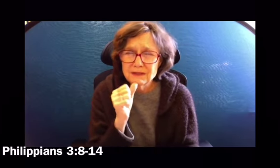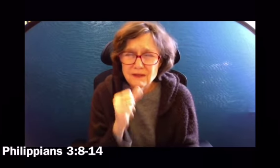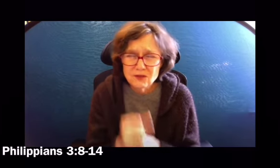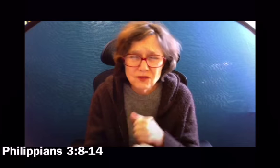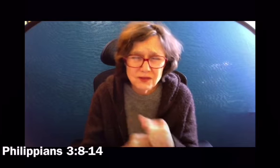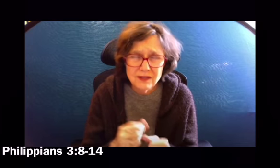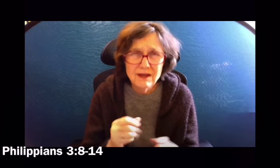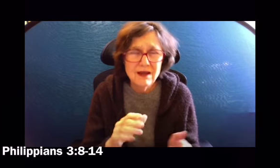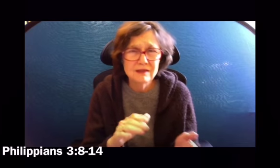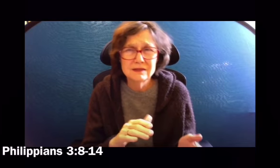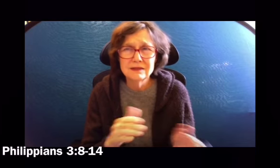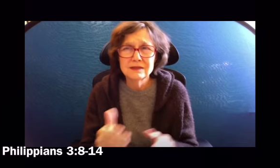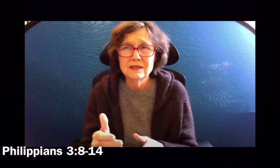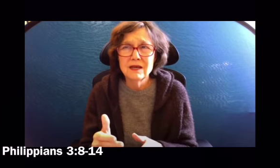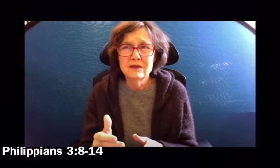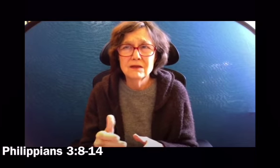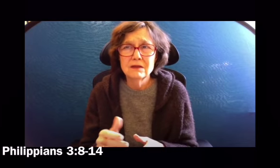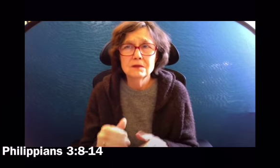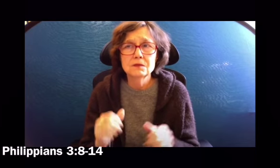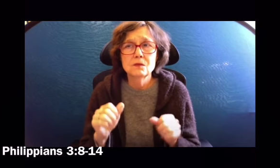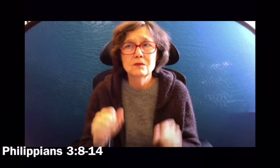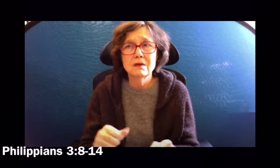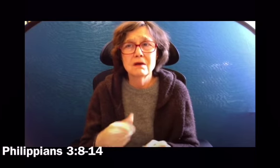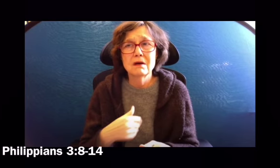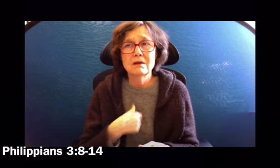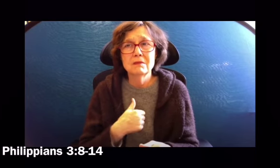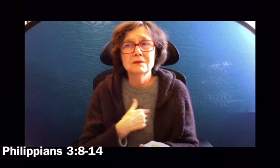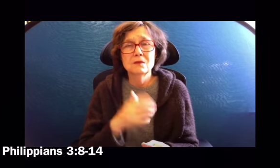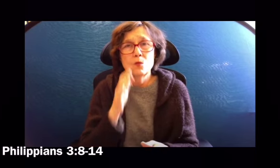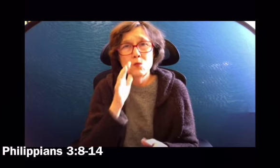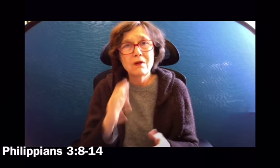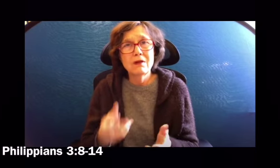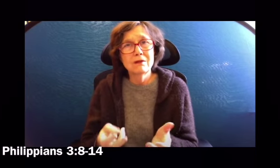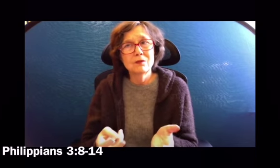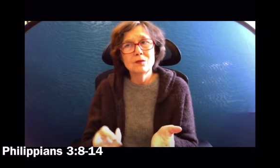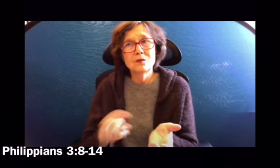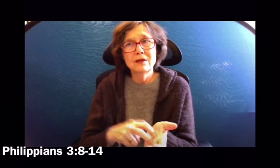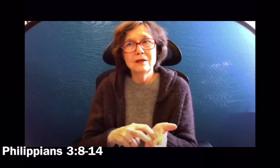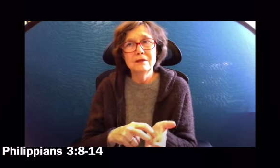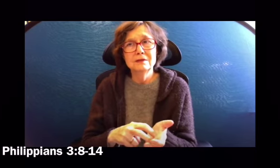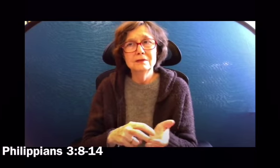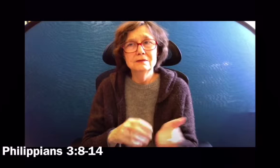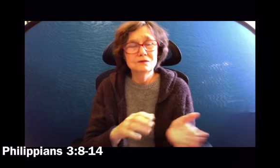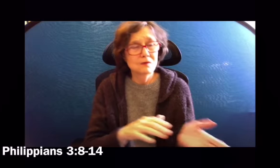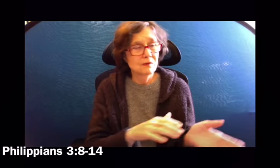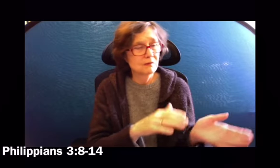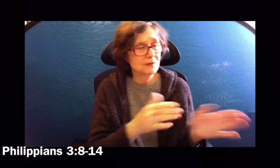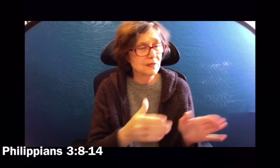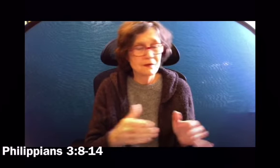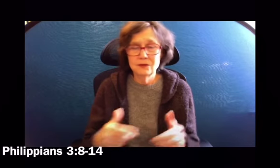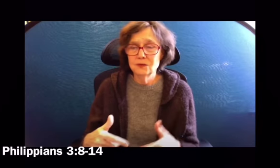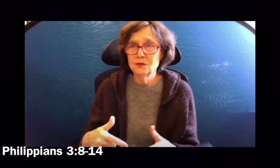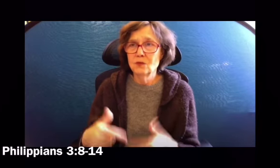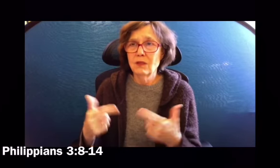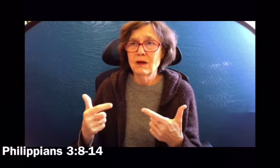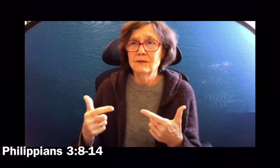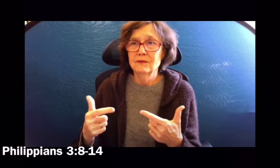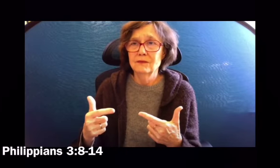but I continue my pursuit and hope that I may possess it since I have indeed been taken possession